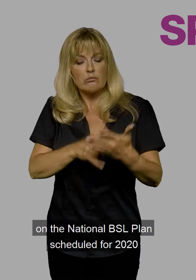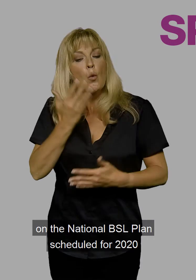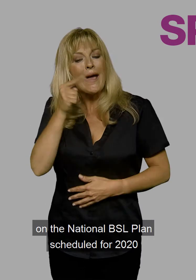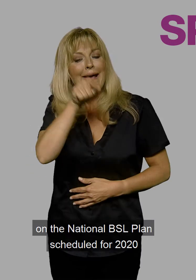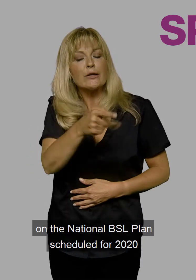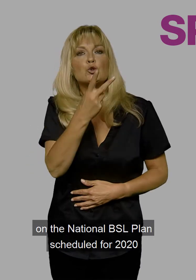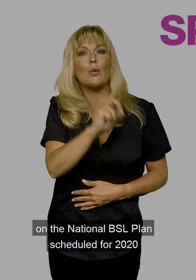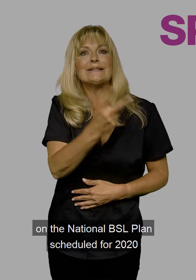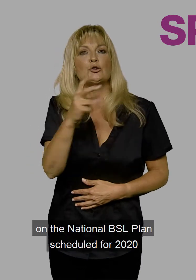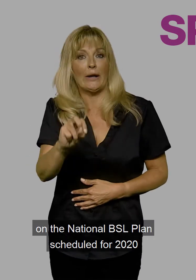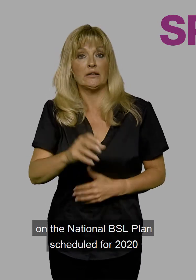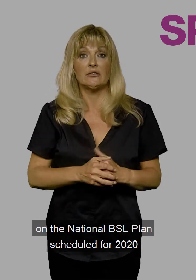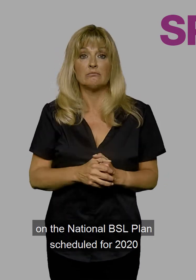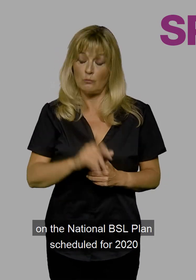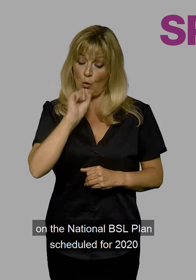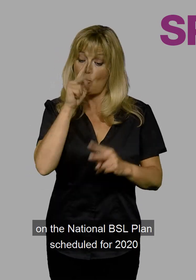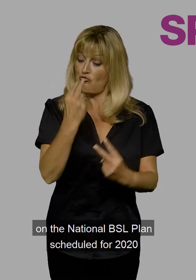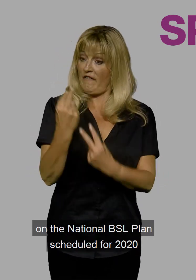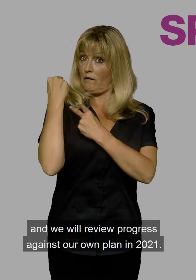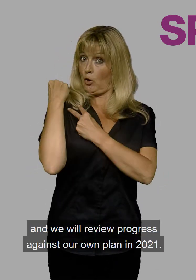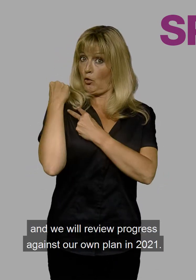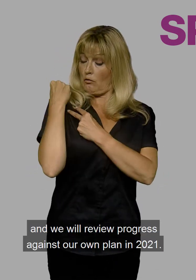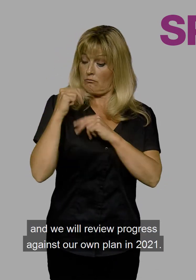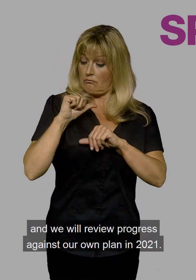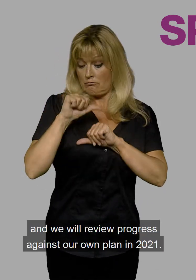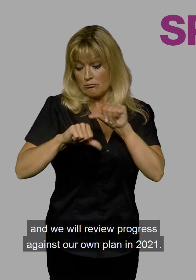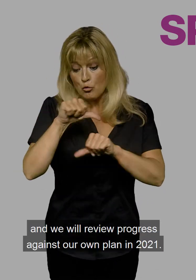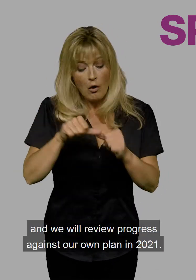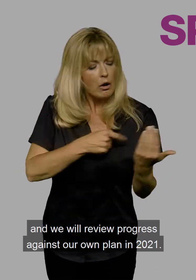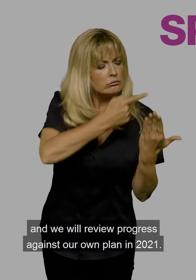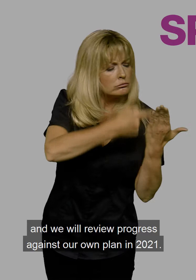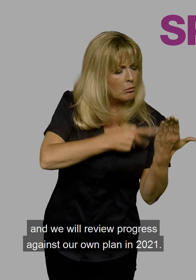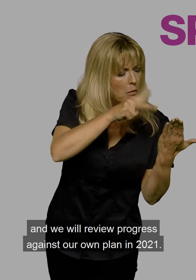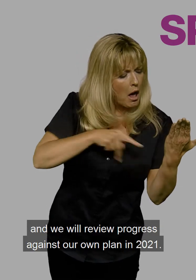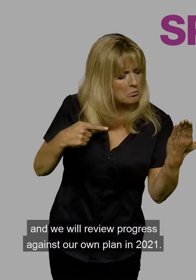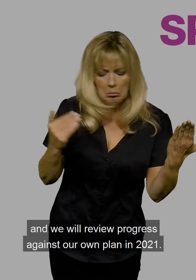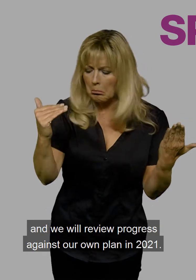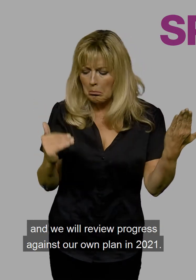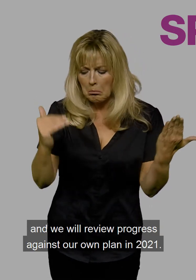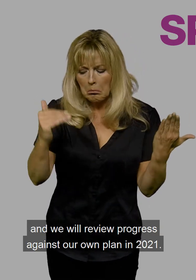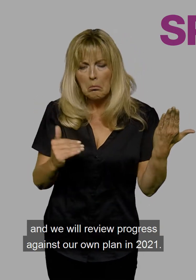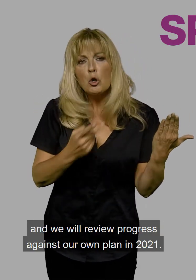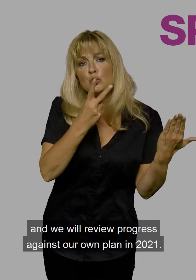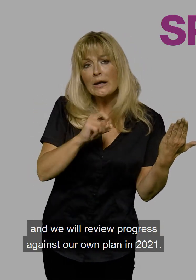BSL Plan scheduled for 2020, and we will review progress against our own plan in